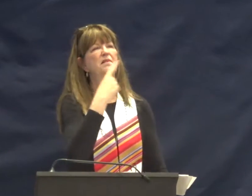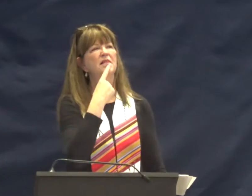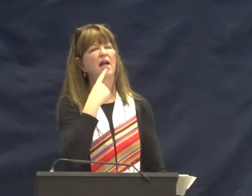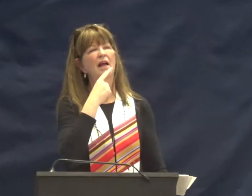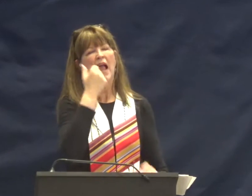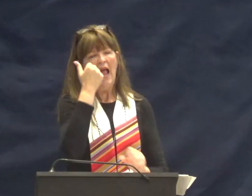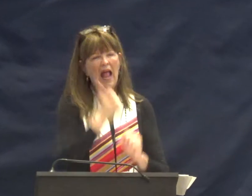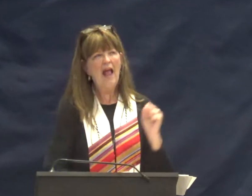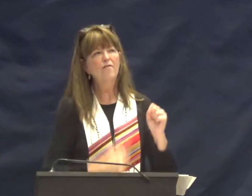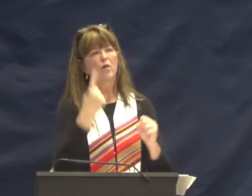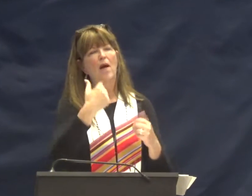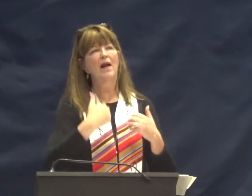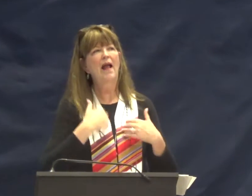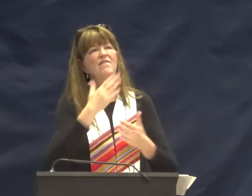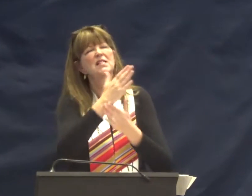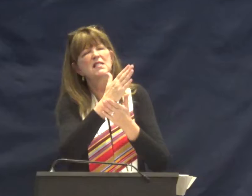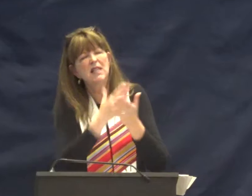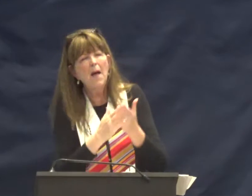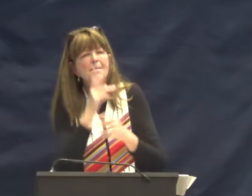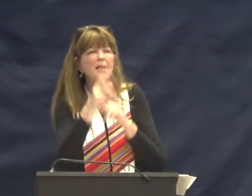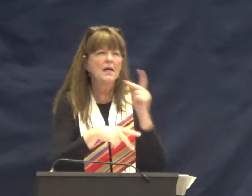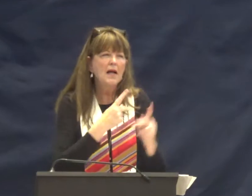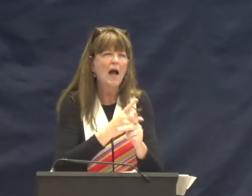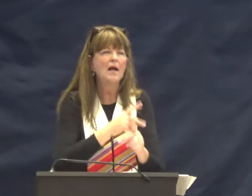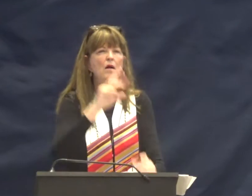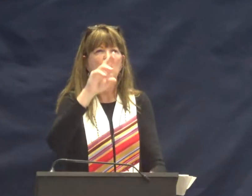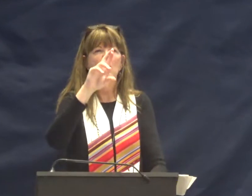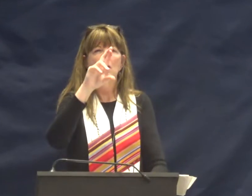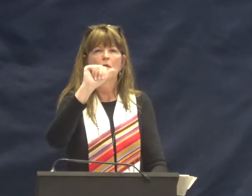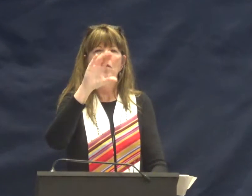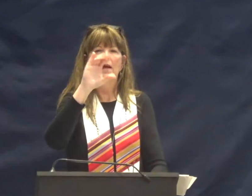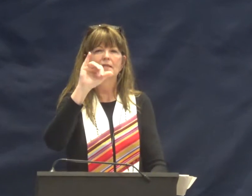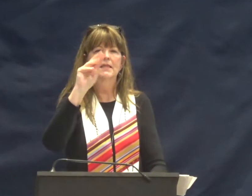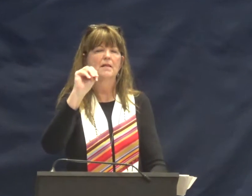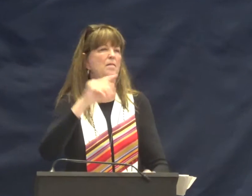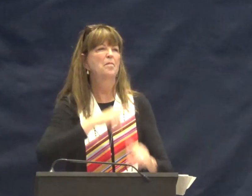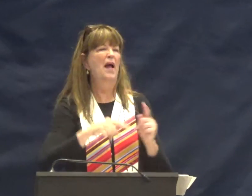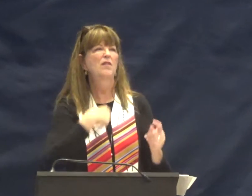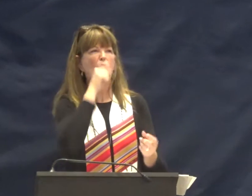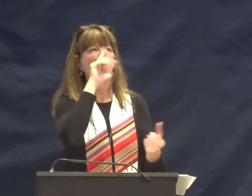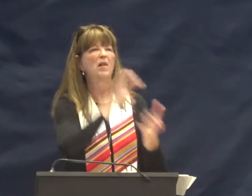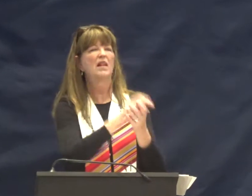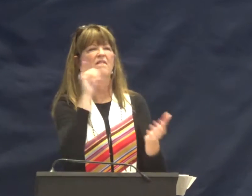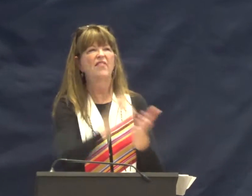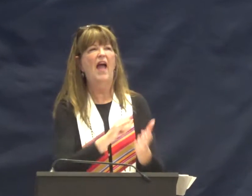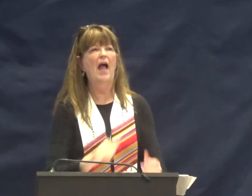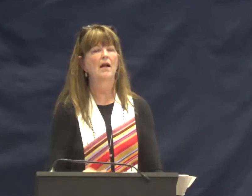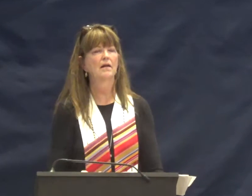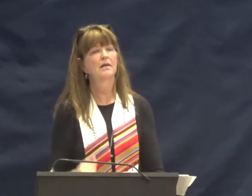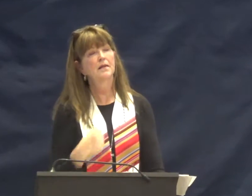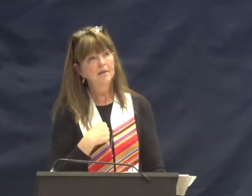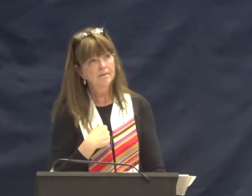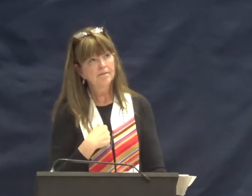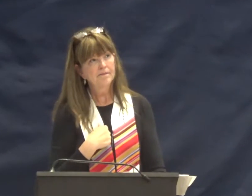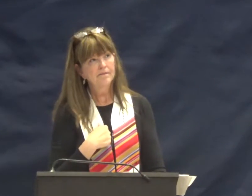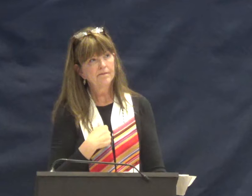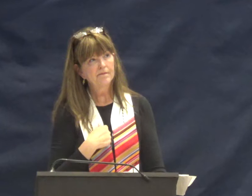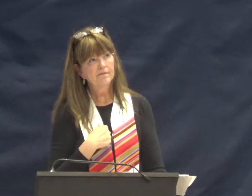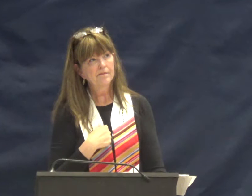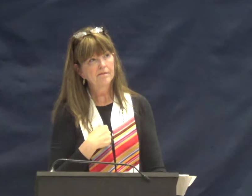people are talking and saying that everyone has some kind of a racism within them. But, you know, people say that, but